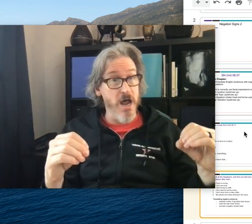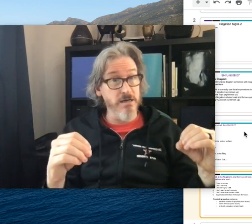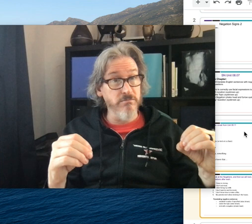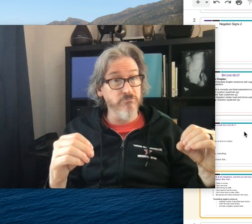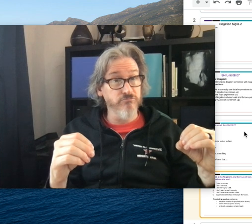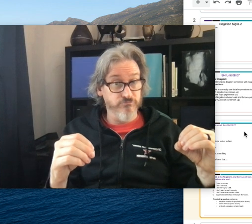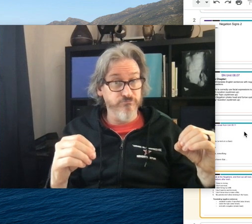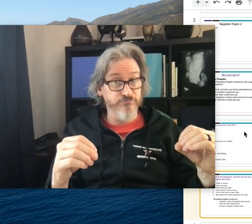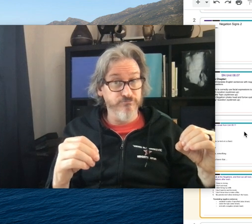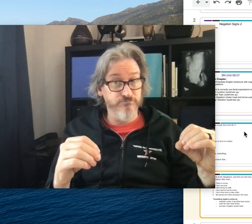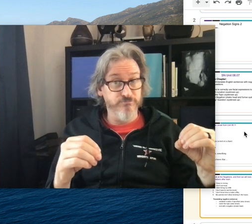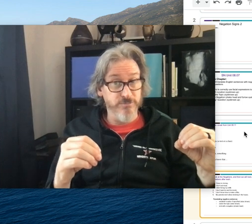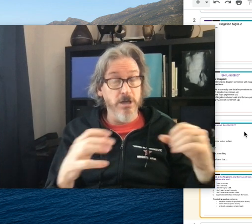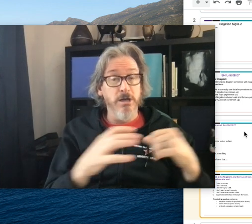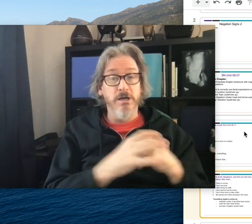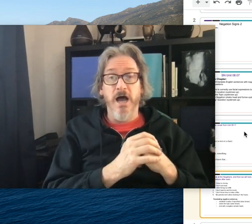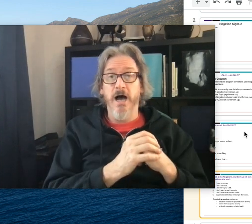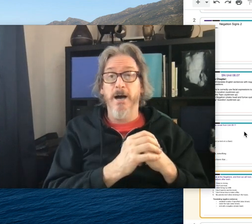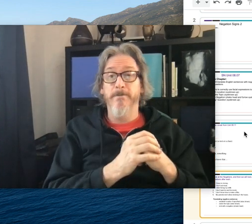have none.